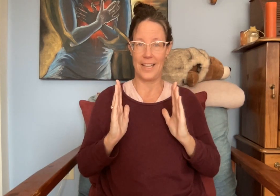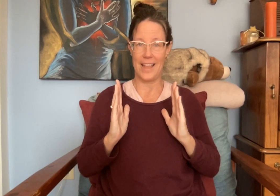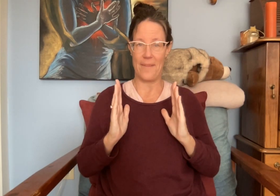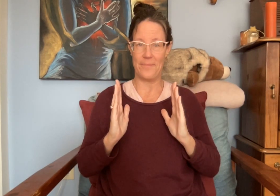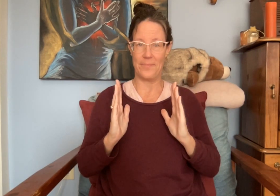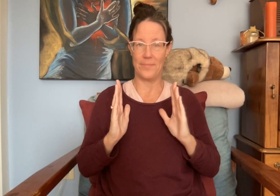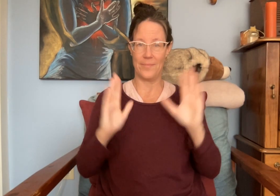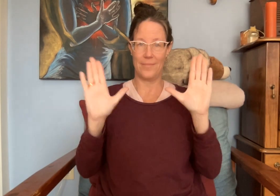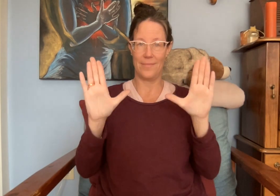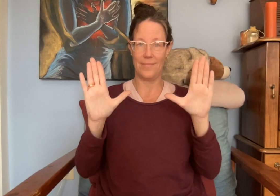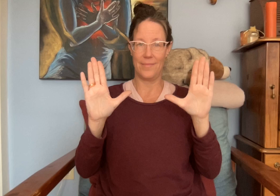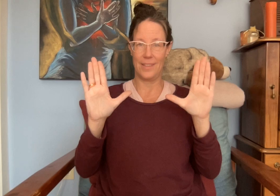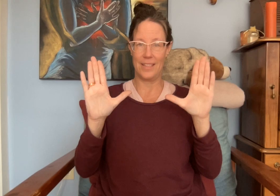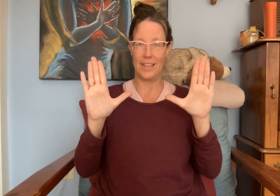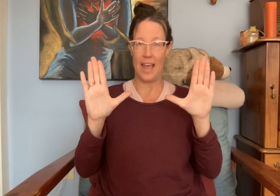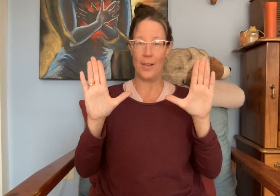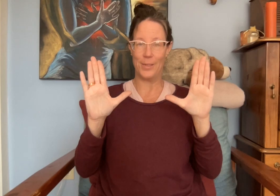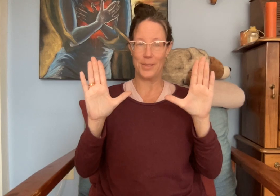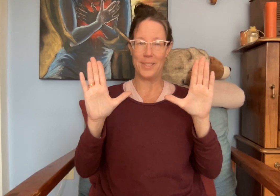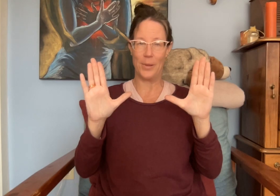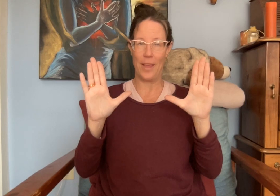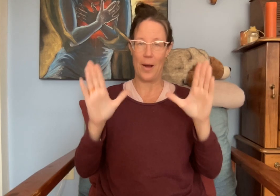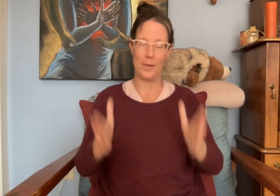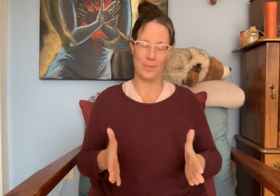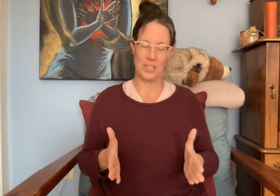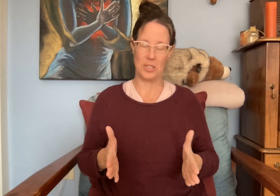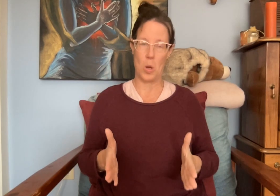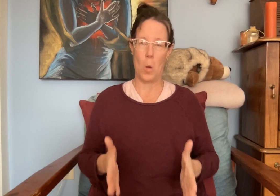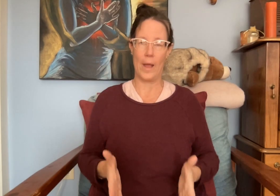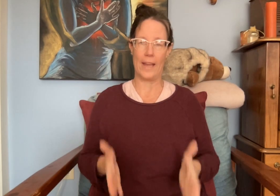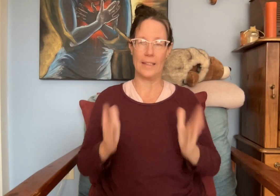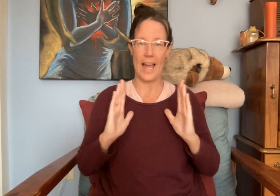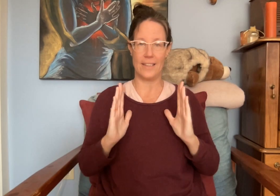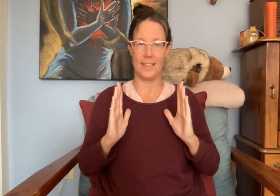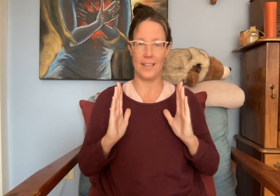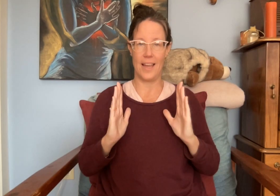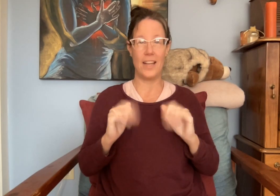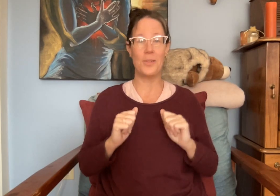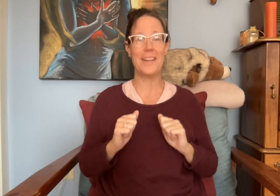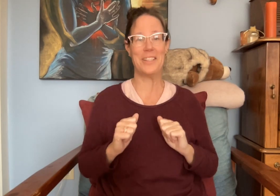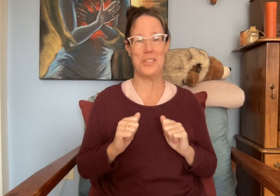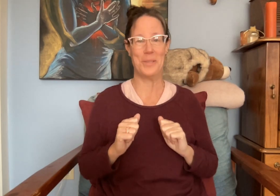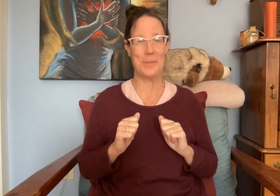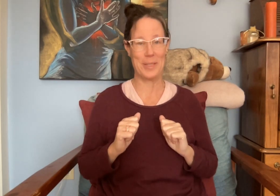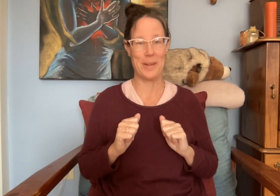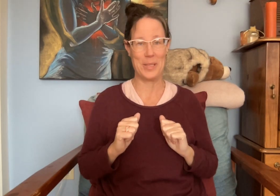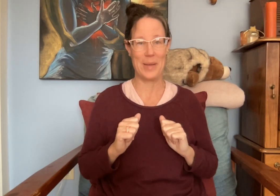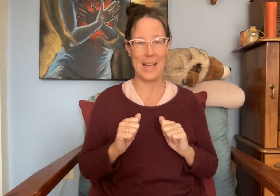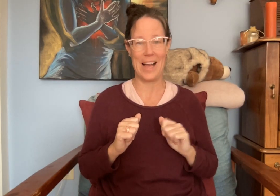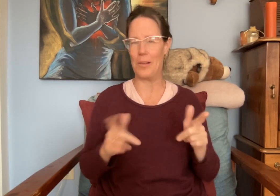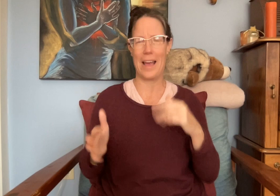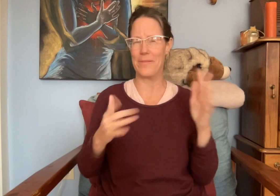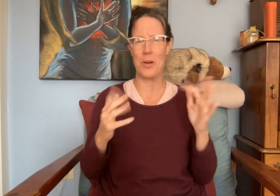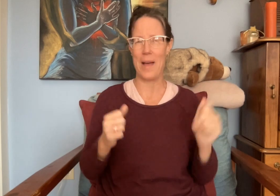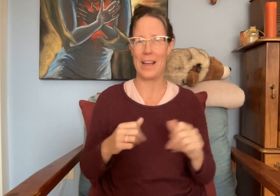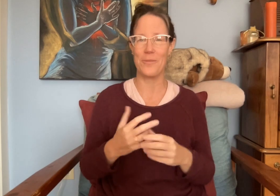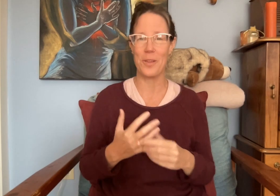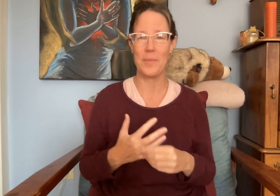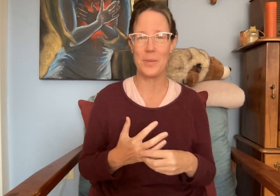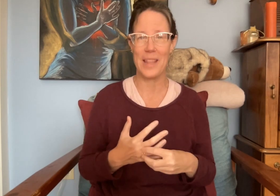that. The L's are still there. It's just the whole hand, let. And you get to choose which one you pick. I'll kind of go back and forth between them